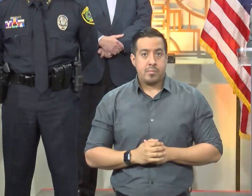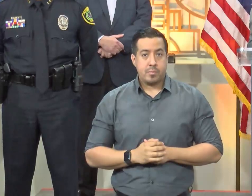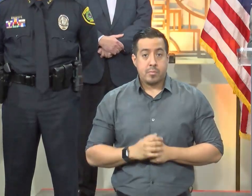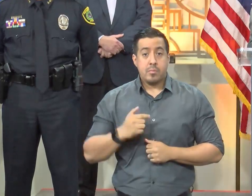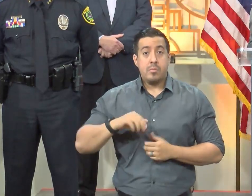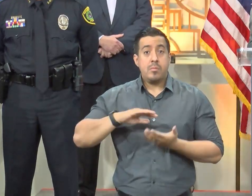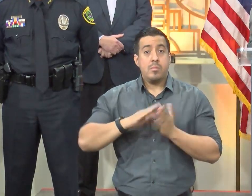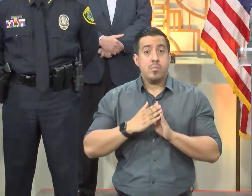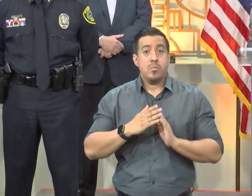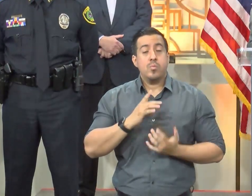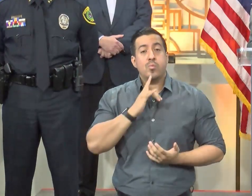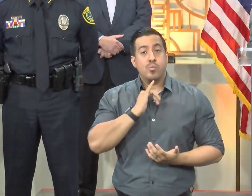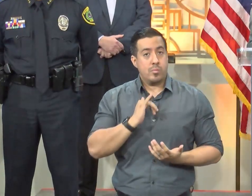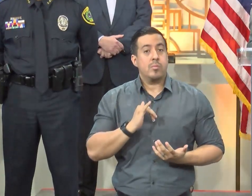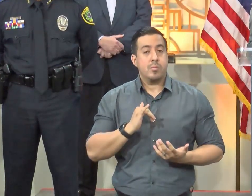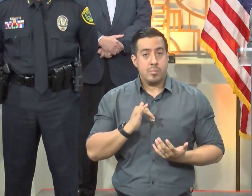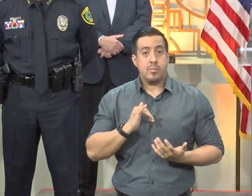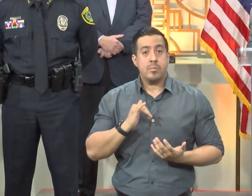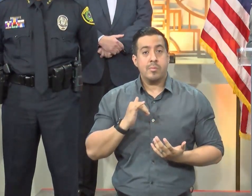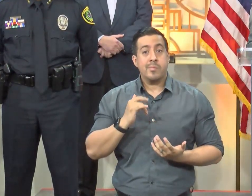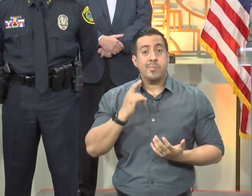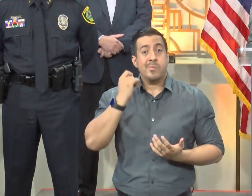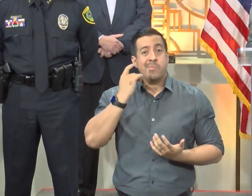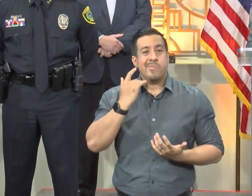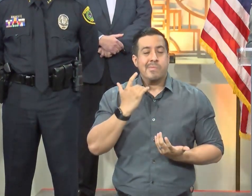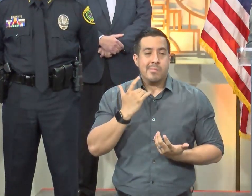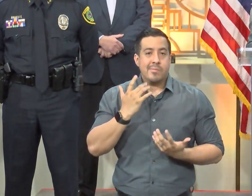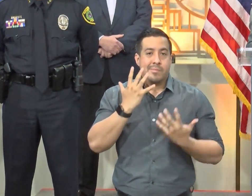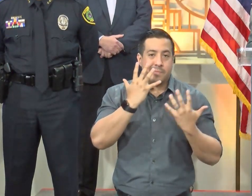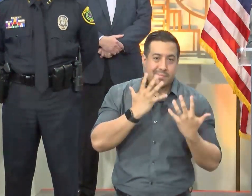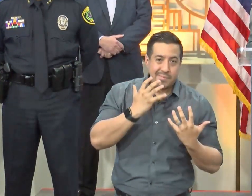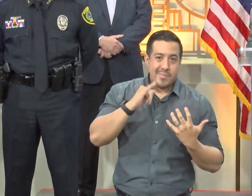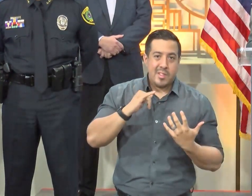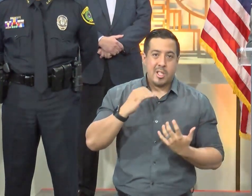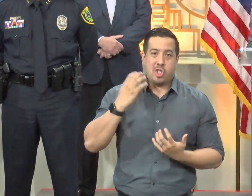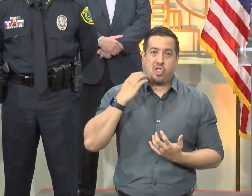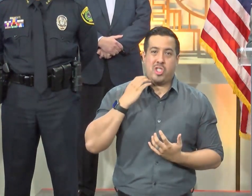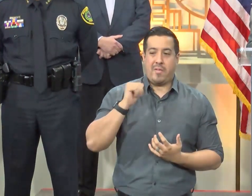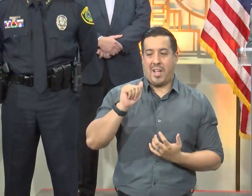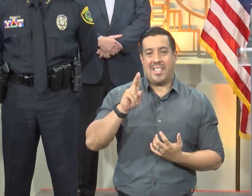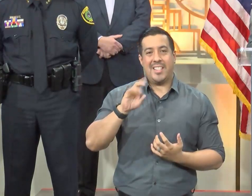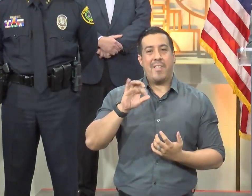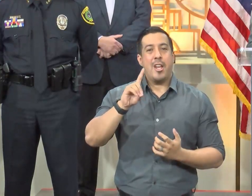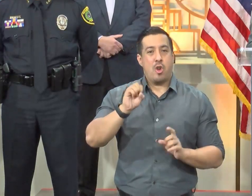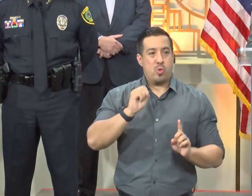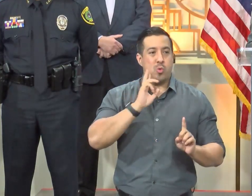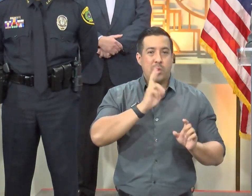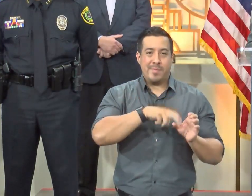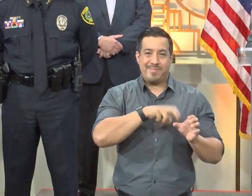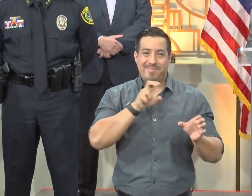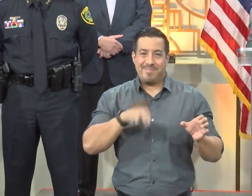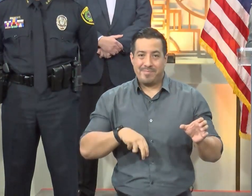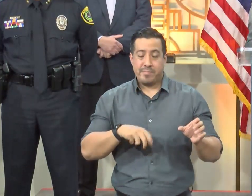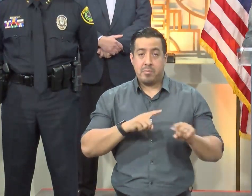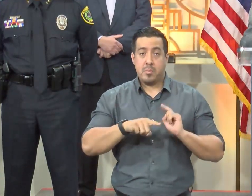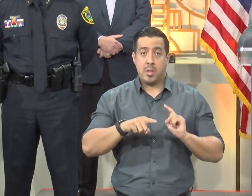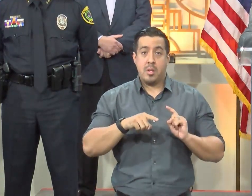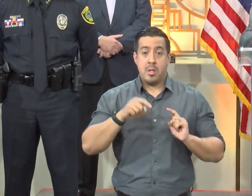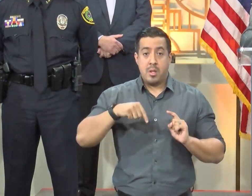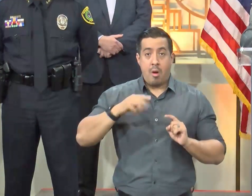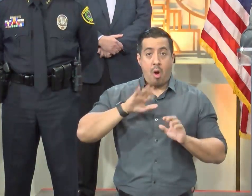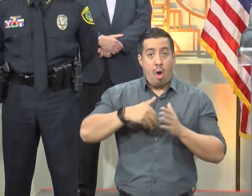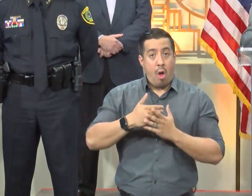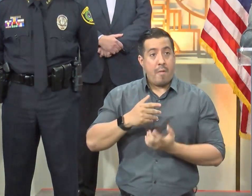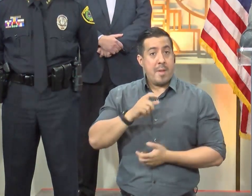is fortunate that with the departure of Chief Art Acevedo, the internal bench of the Houston